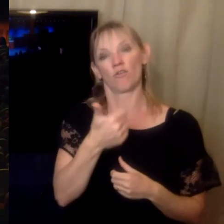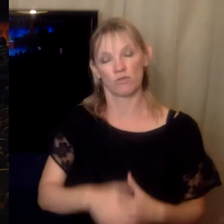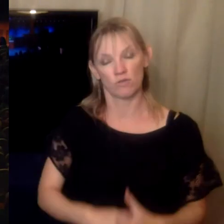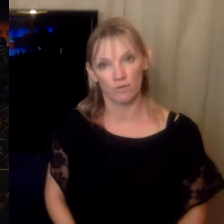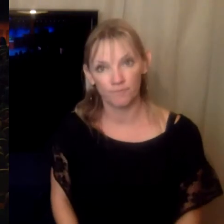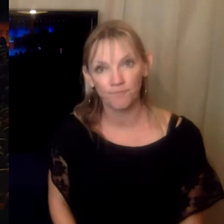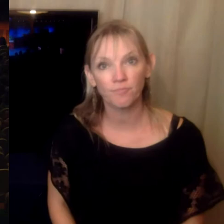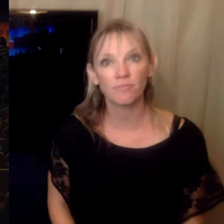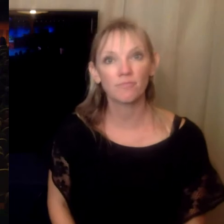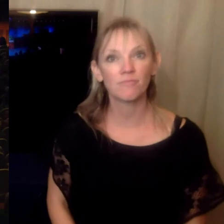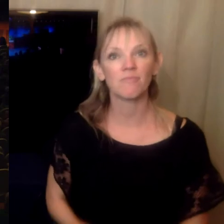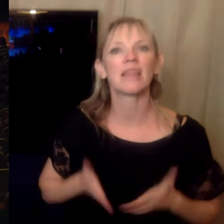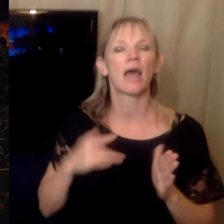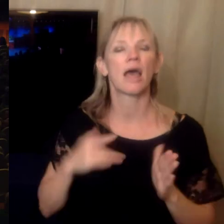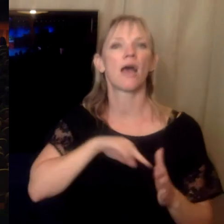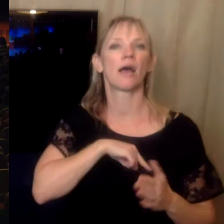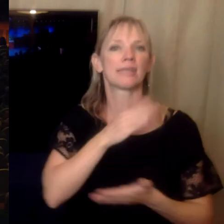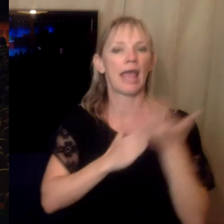each other home.